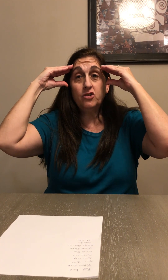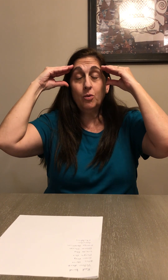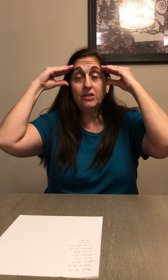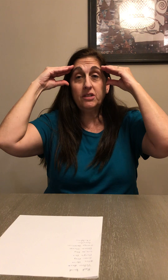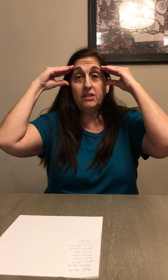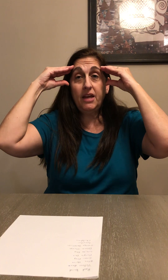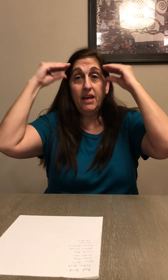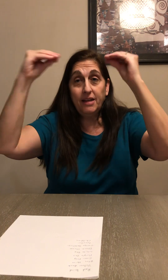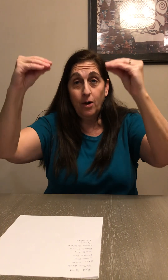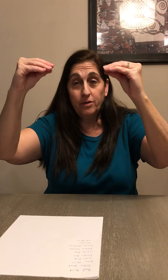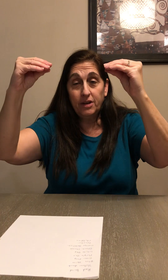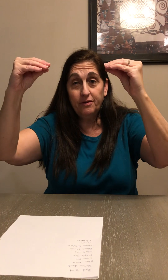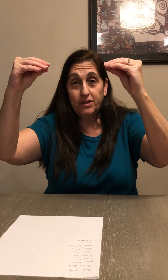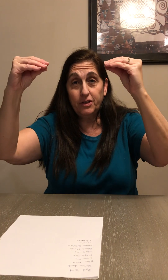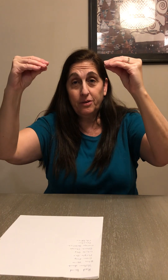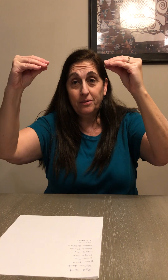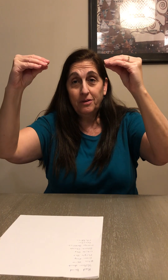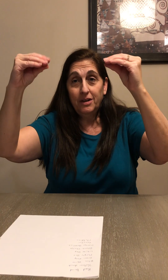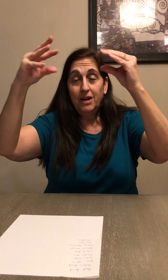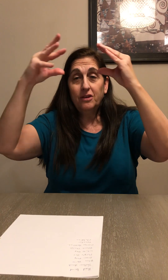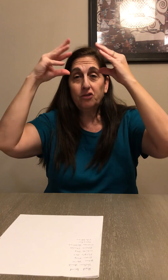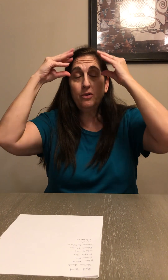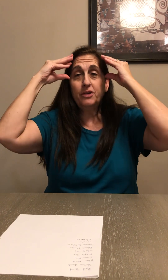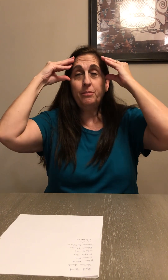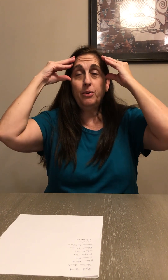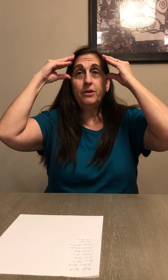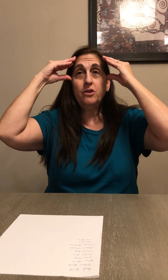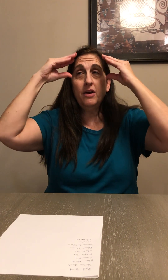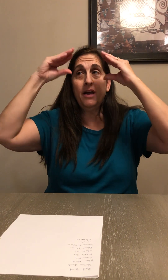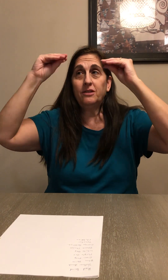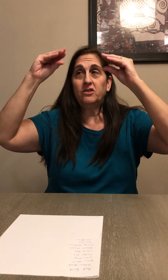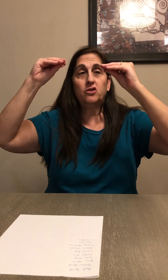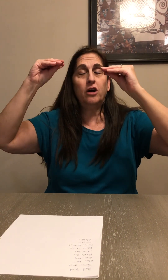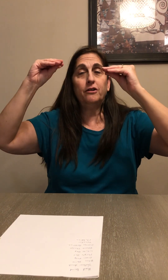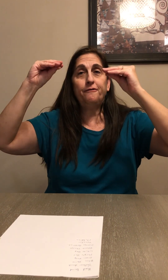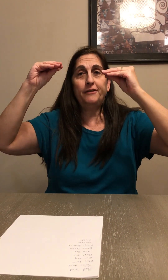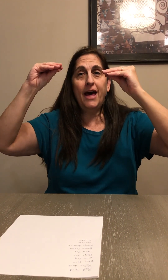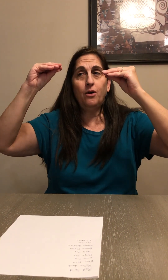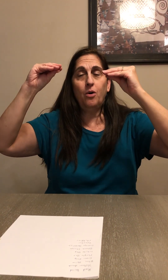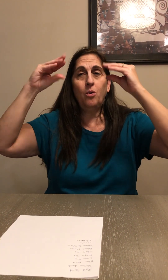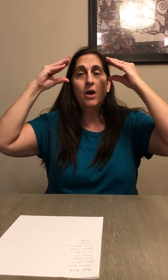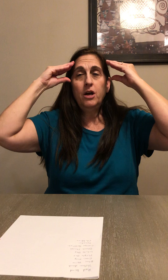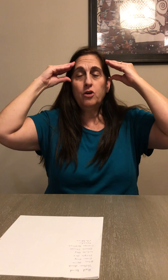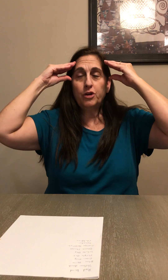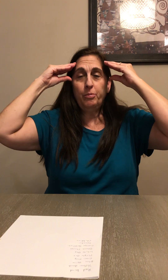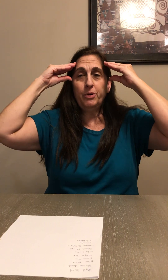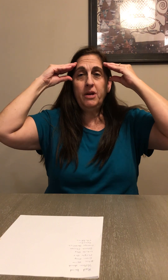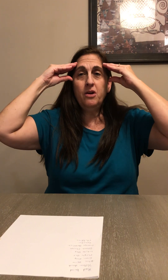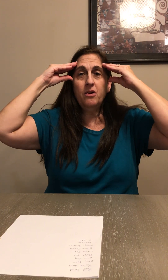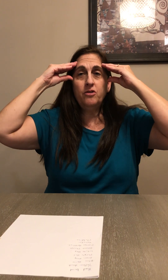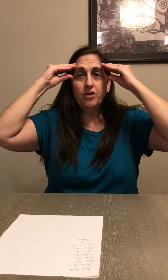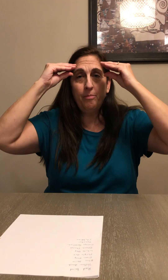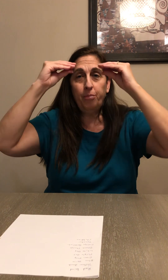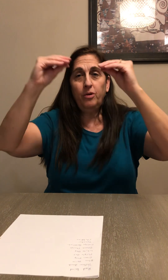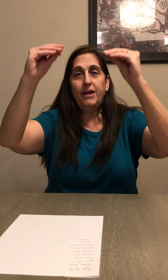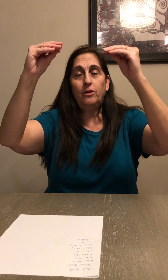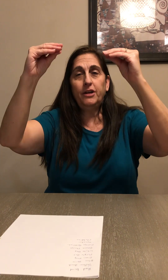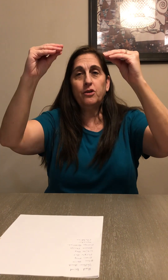wants to take it out and give it to you. So you're going to put your hands, this is called a flat O, you're going to put them here and you're going to pull it out like you're